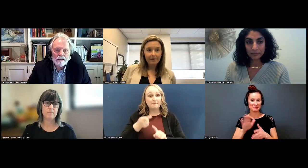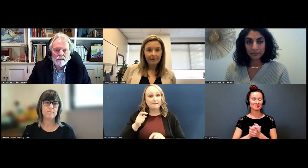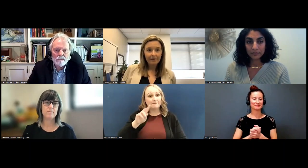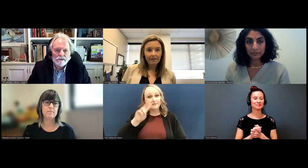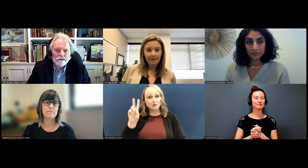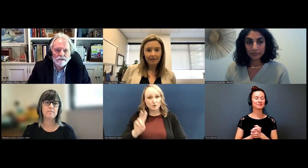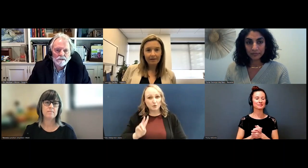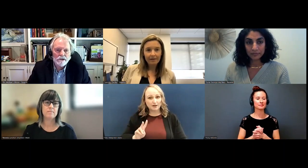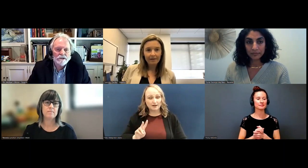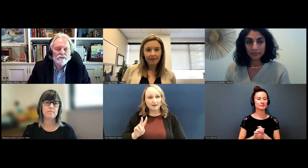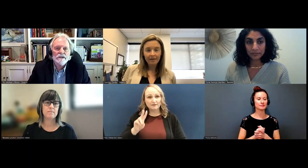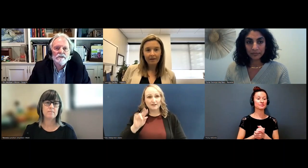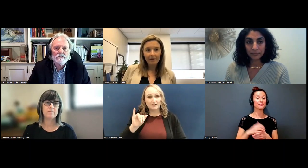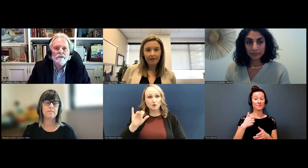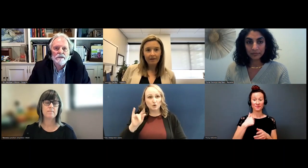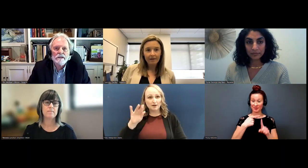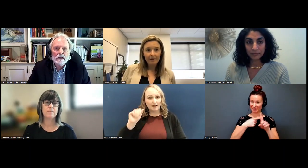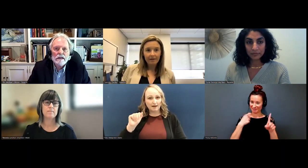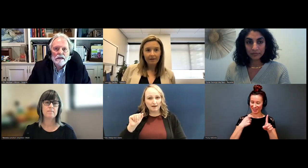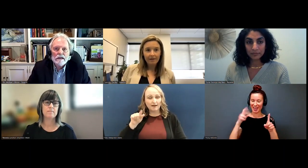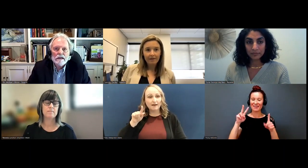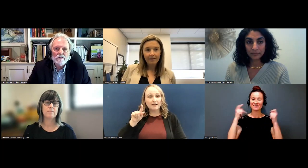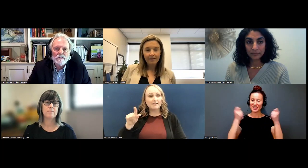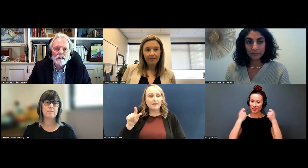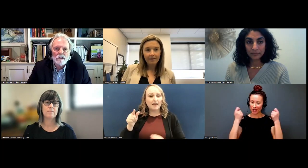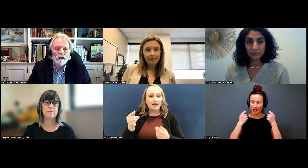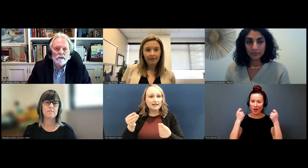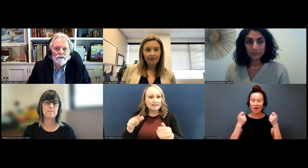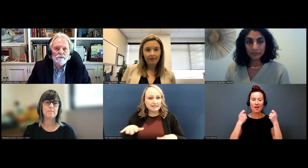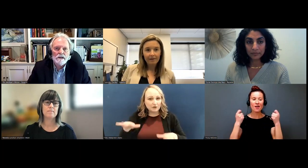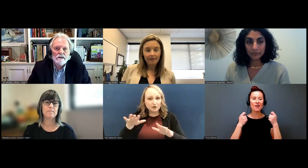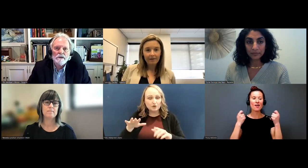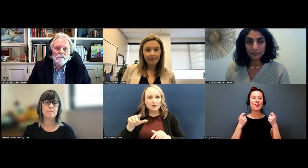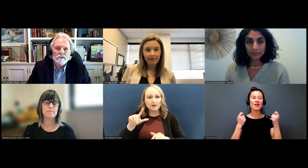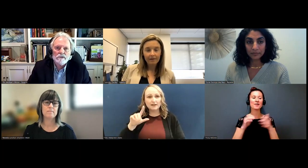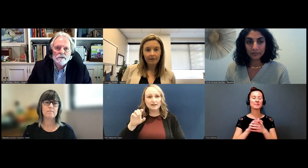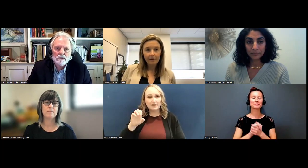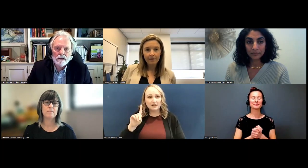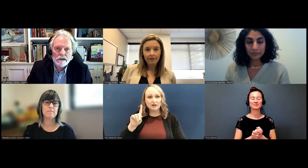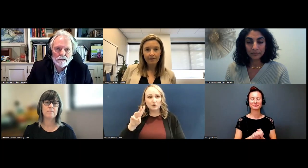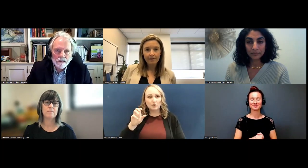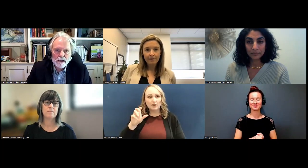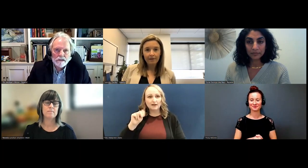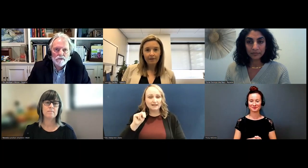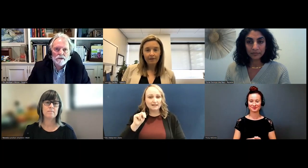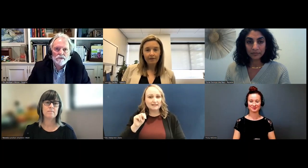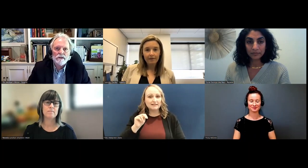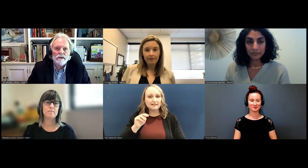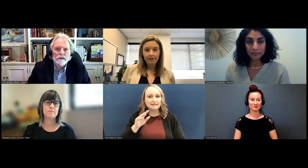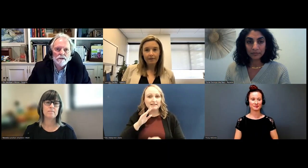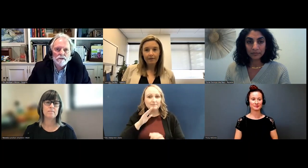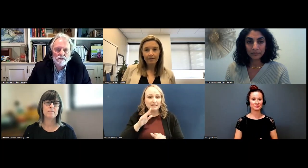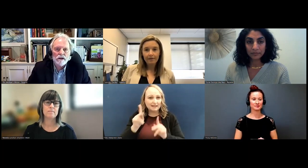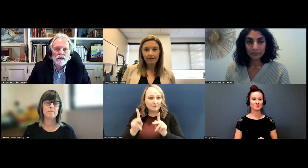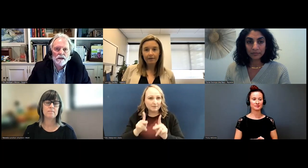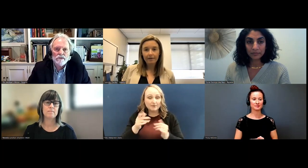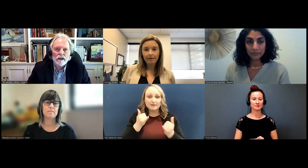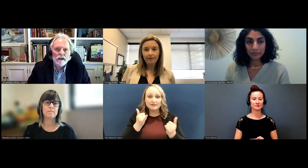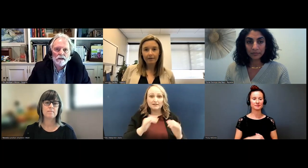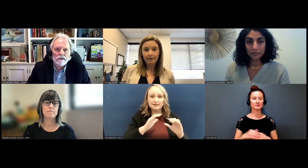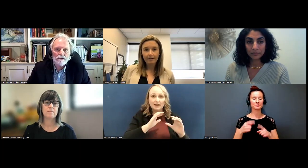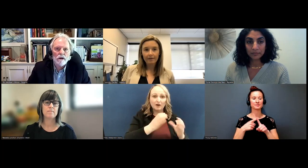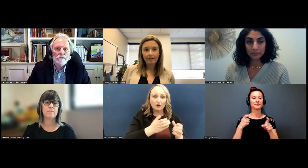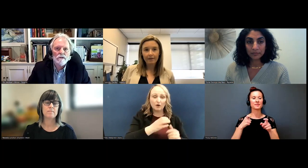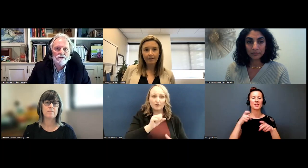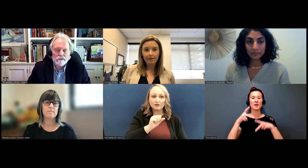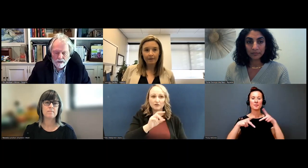Victoria, which is the traditional territory of the Lekwungen speaking peoples, today known as the Songhees